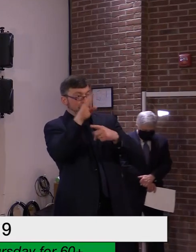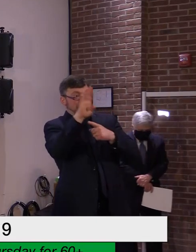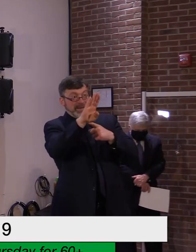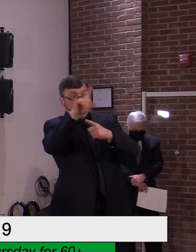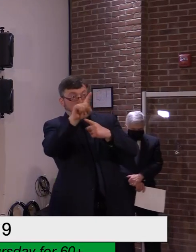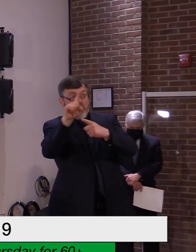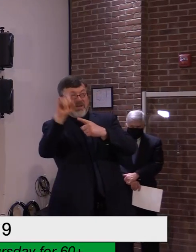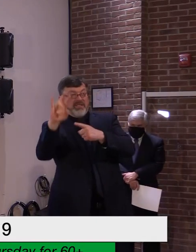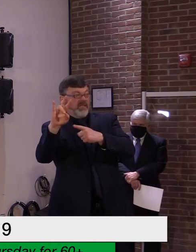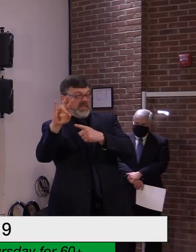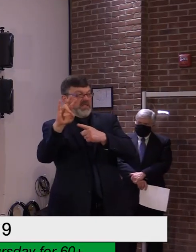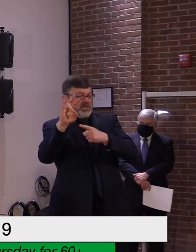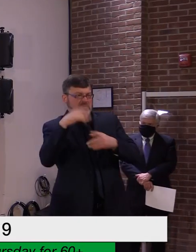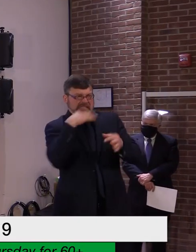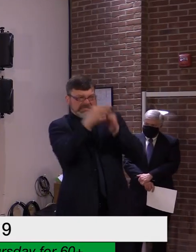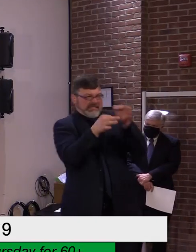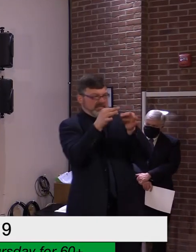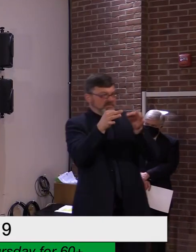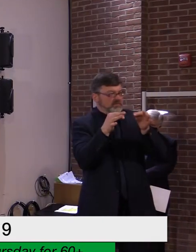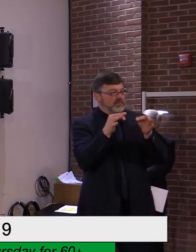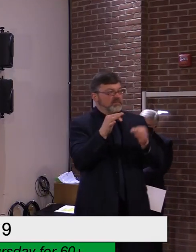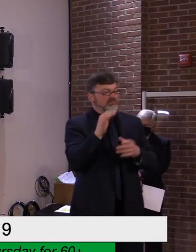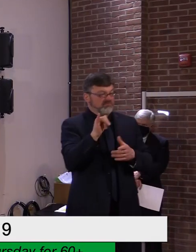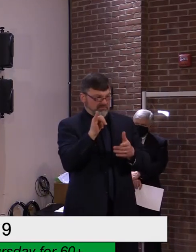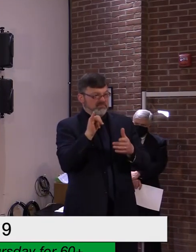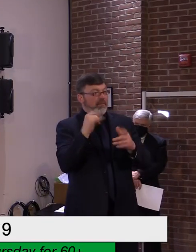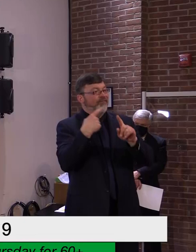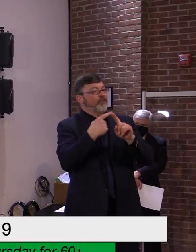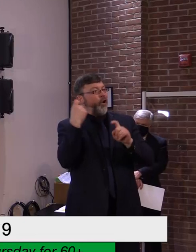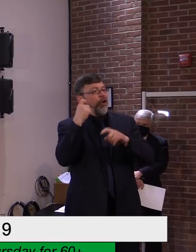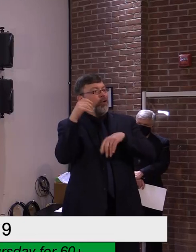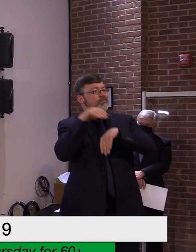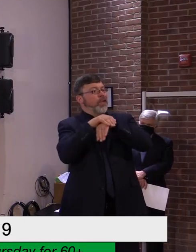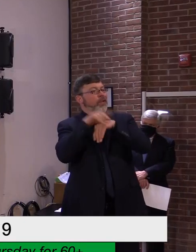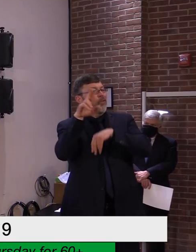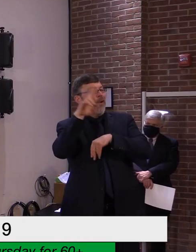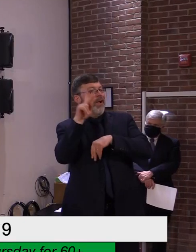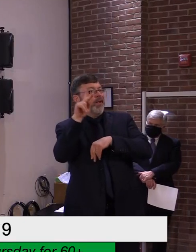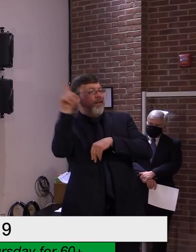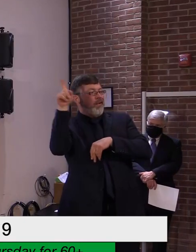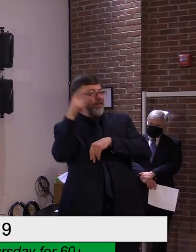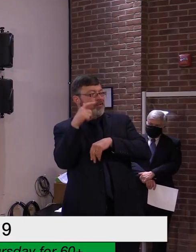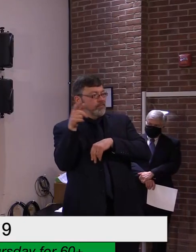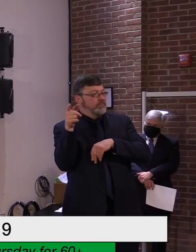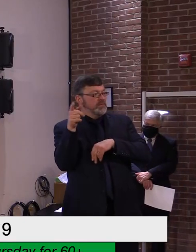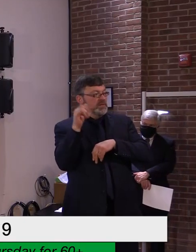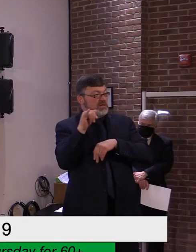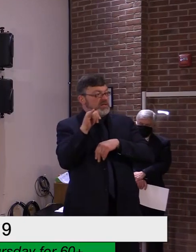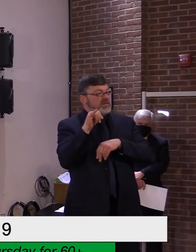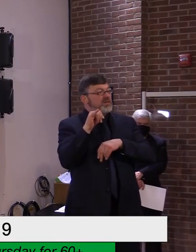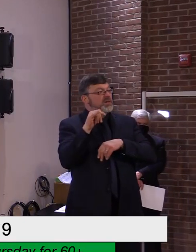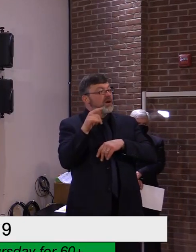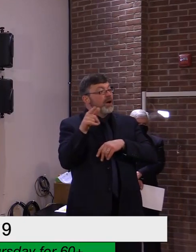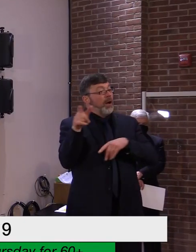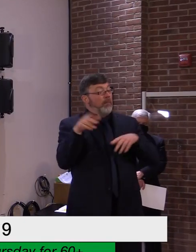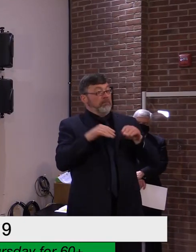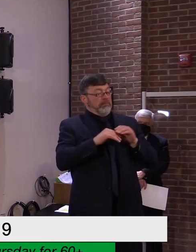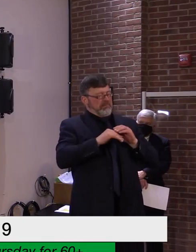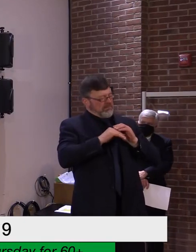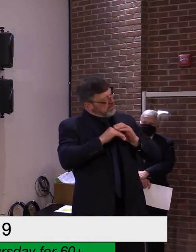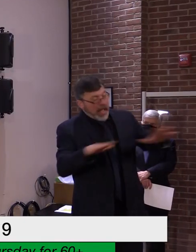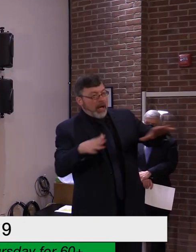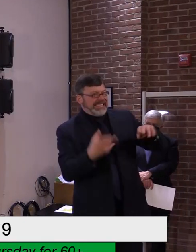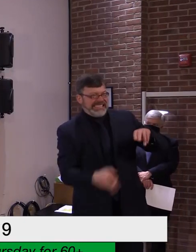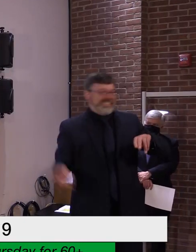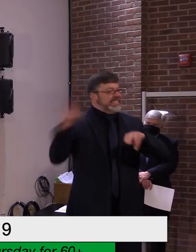the UK variant, is 50% more transmissible than what we've been accustomed to.